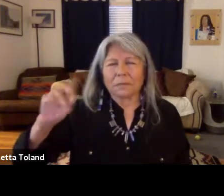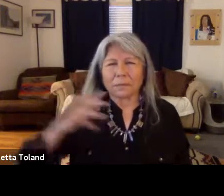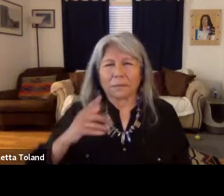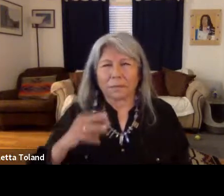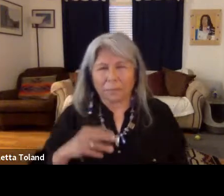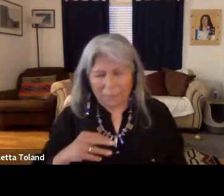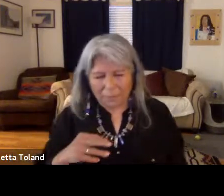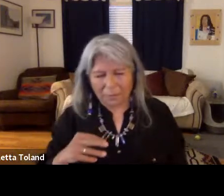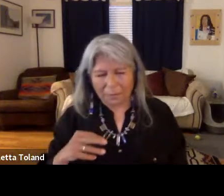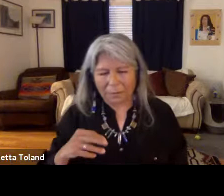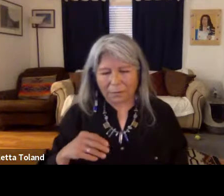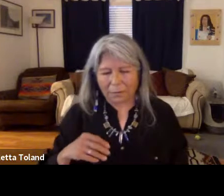Arizona.